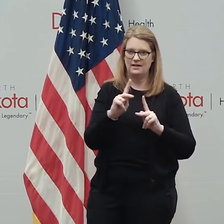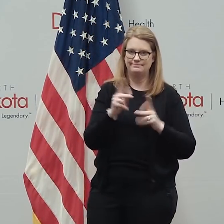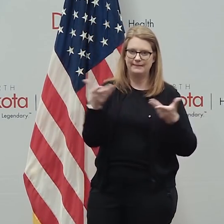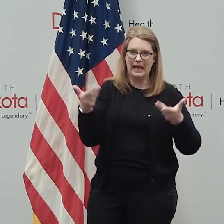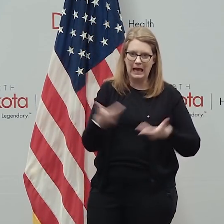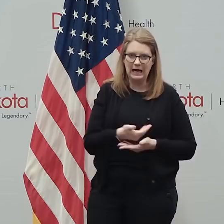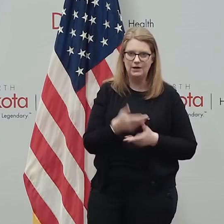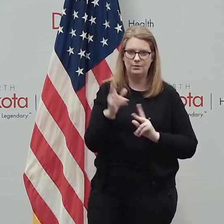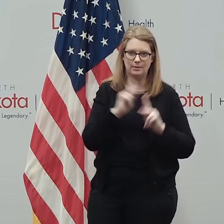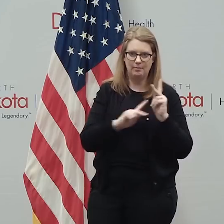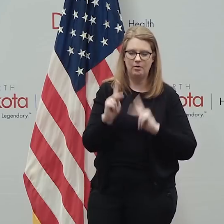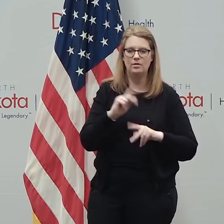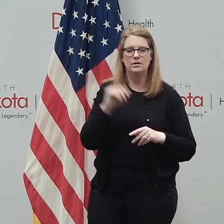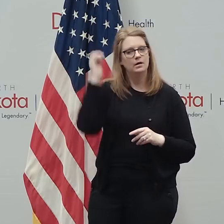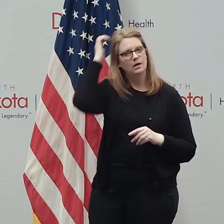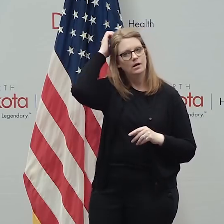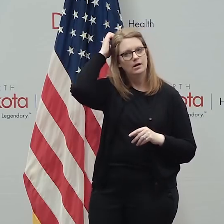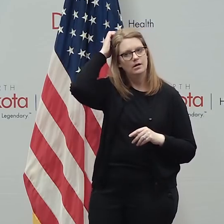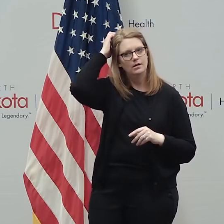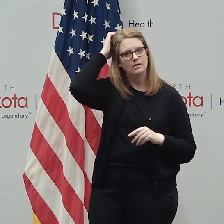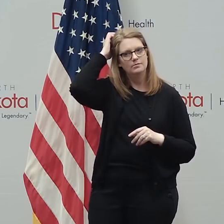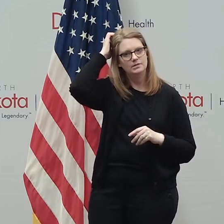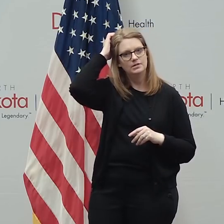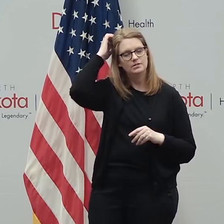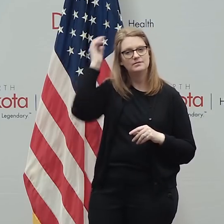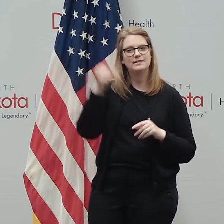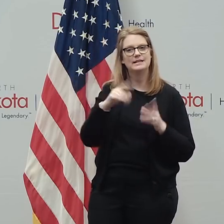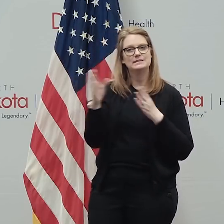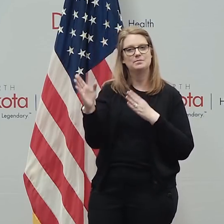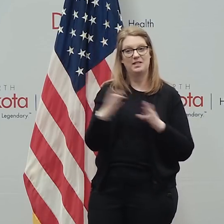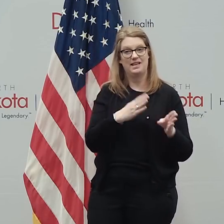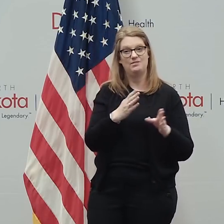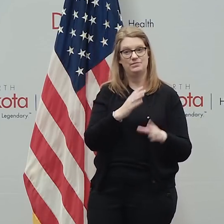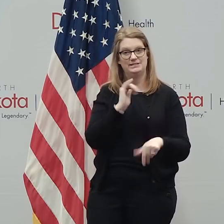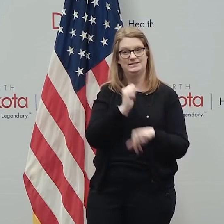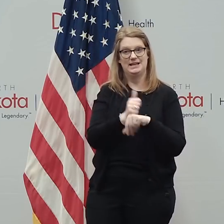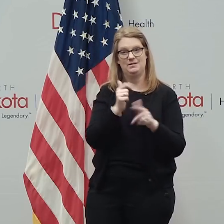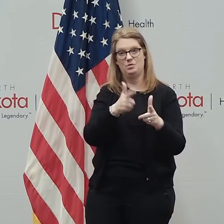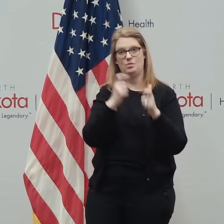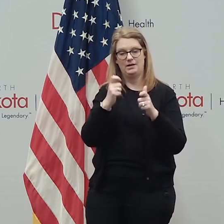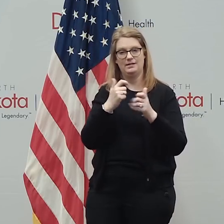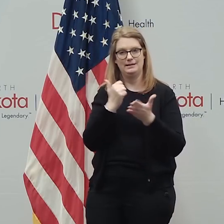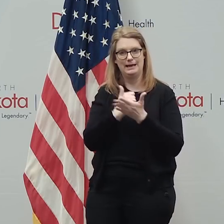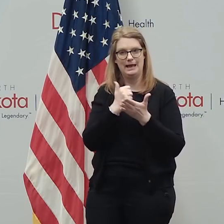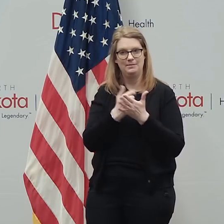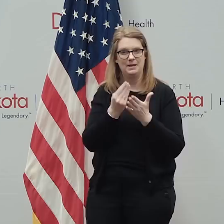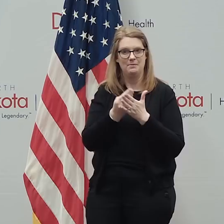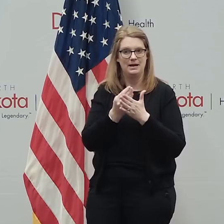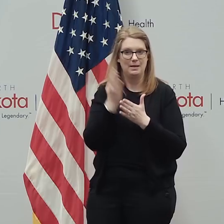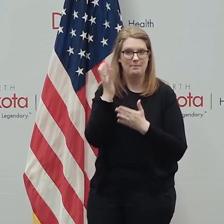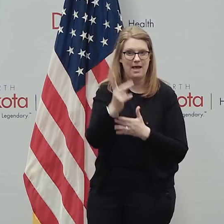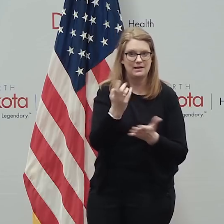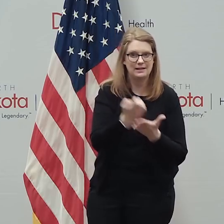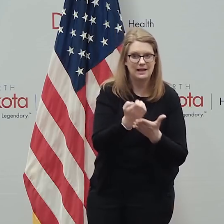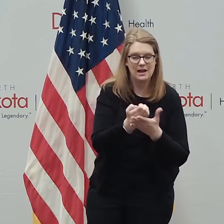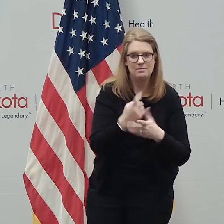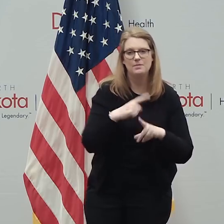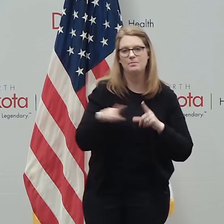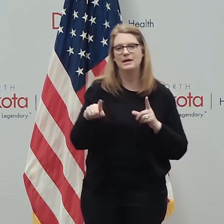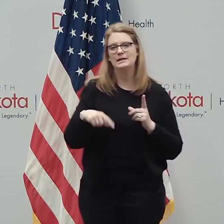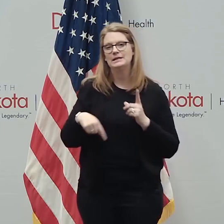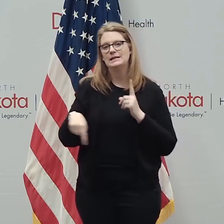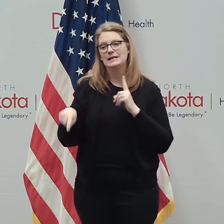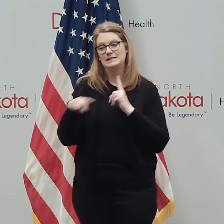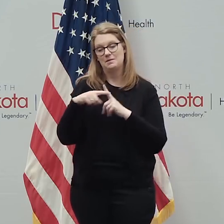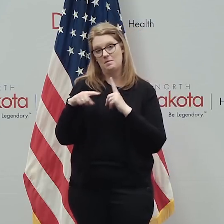the plan that was put together quickly and helped get dollars back into the economy. But it's a positive, I'm sure,